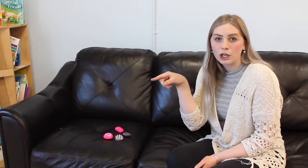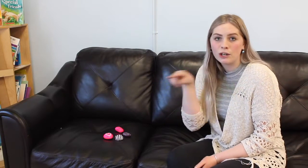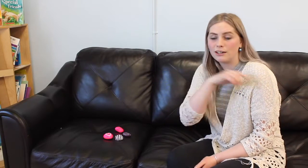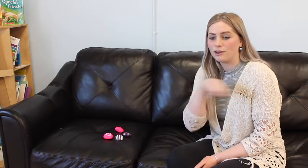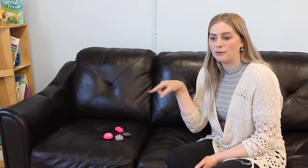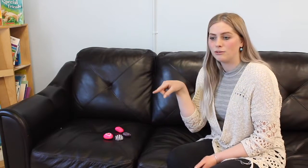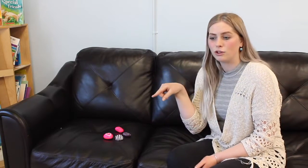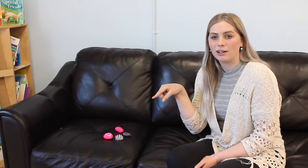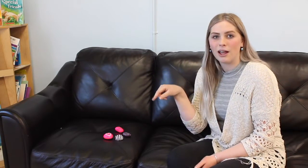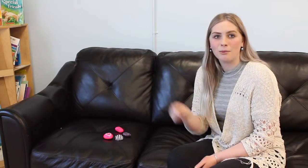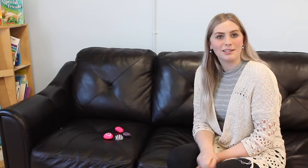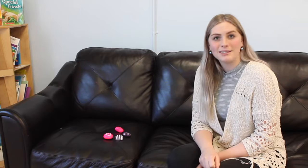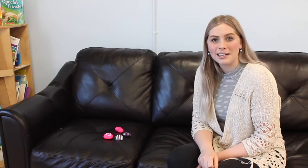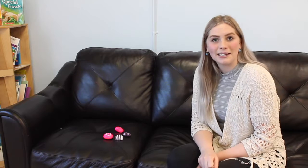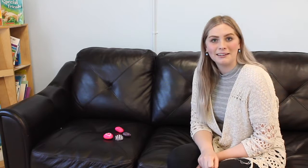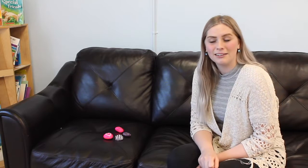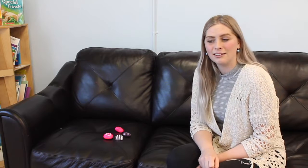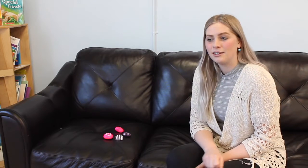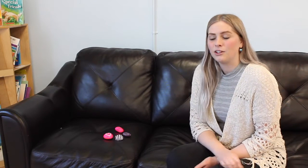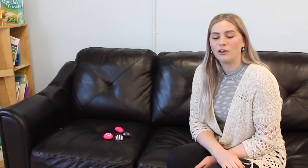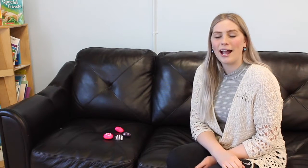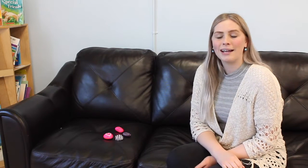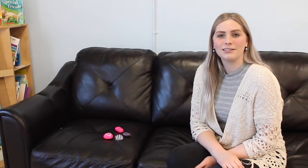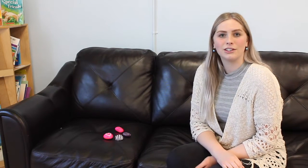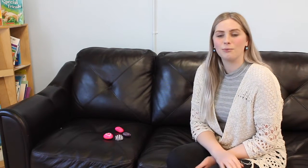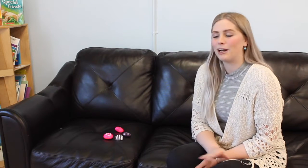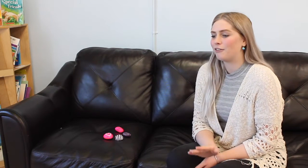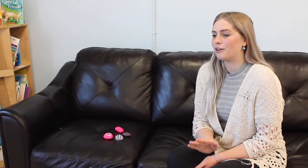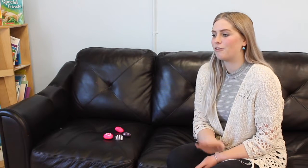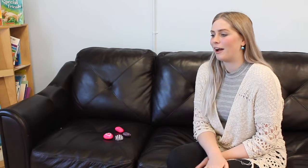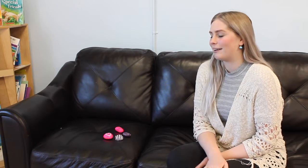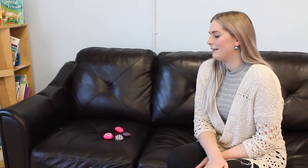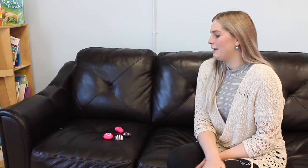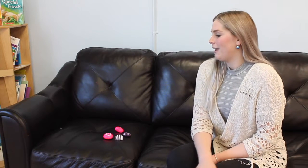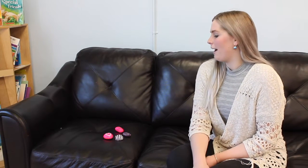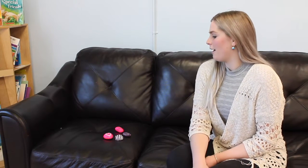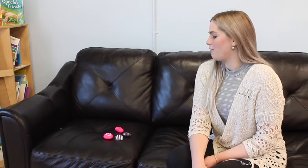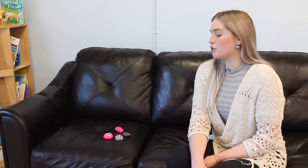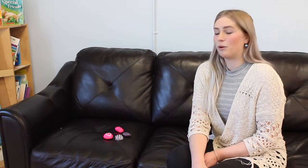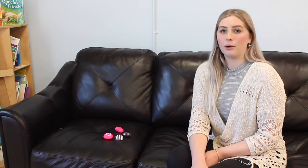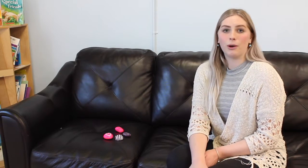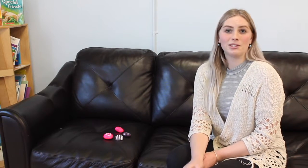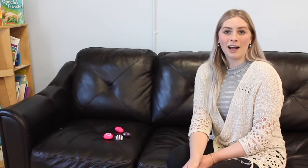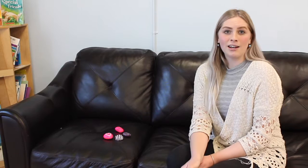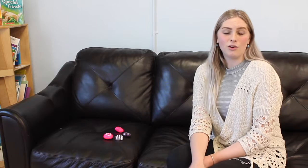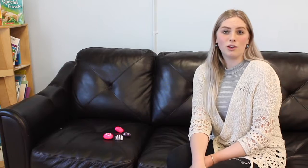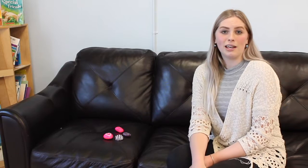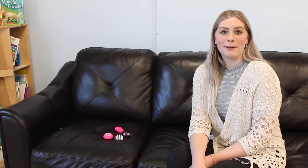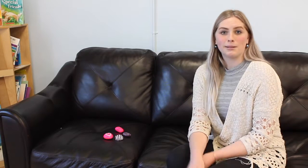dirt and you could draw a line with a stick in the grass or whatever you can find. If you don't want to go outside, you could get a piece of